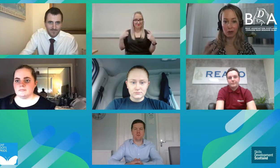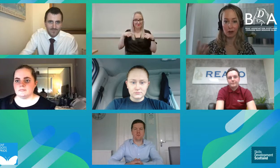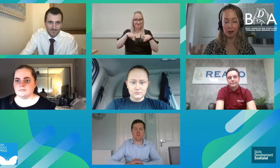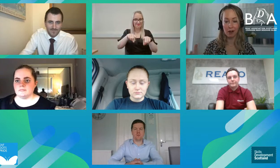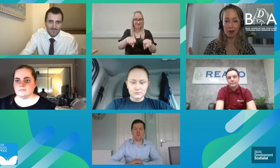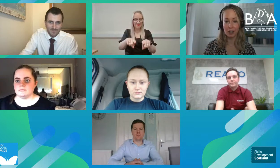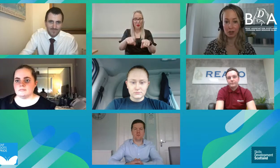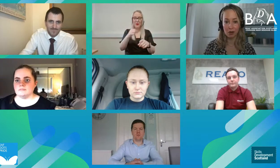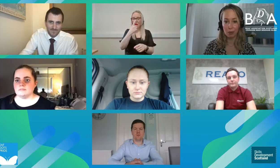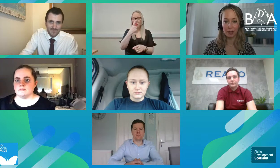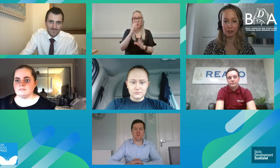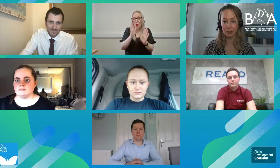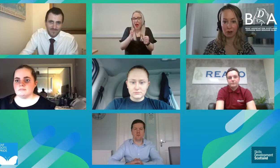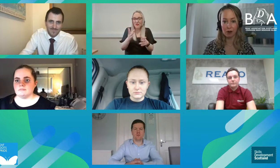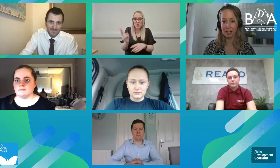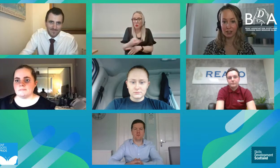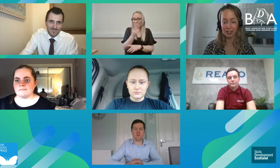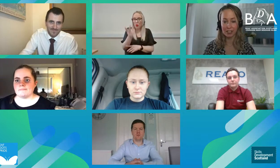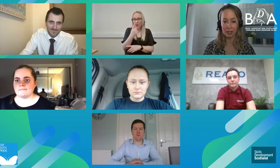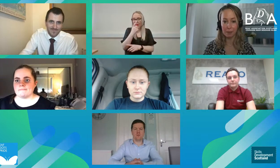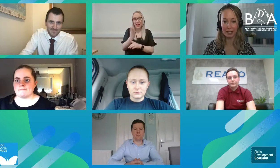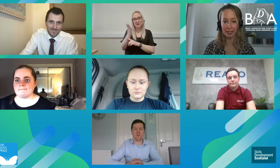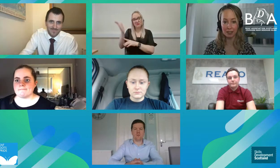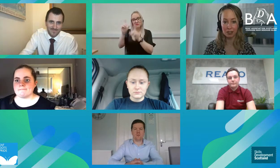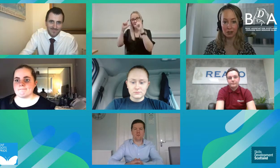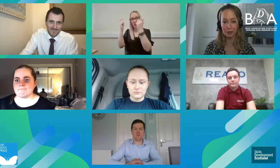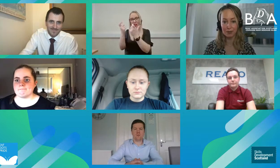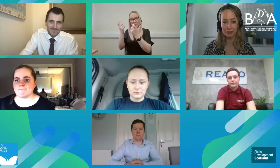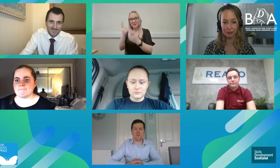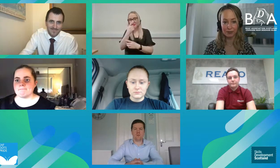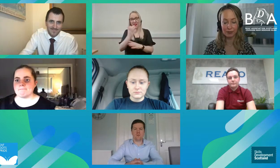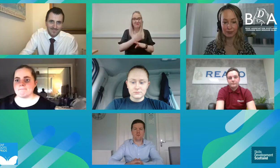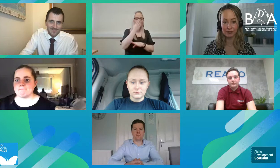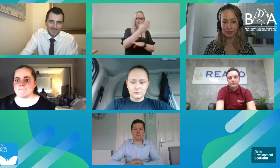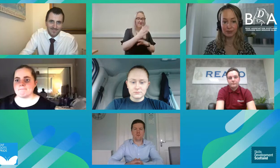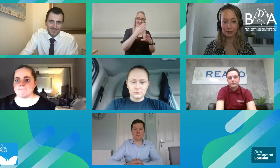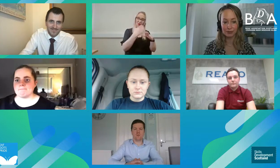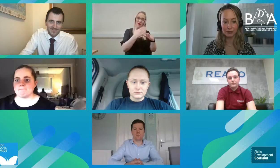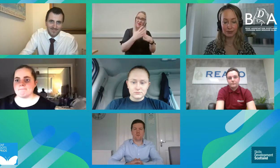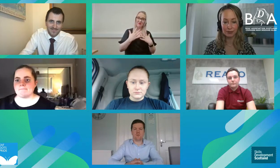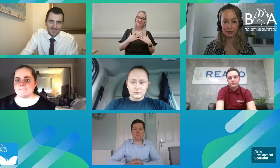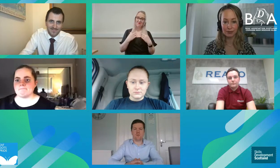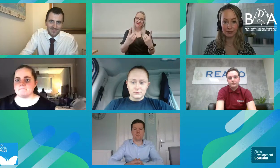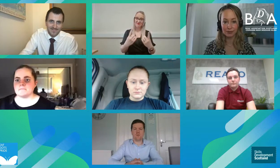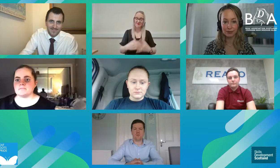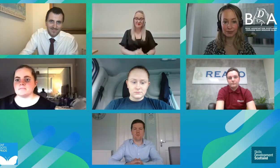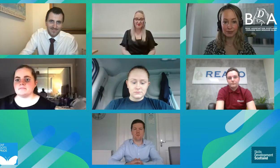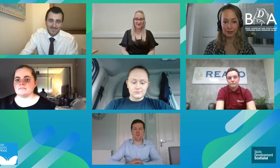college or a job if you're not interested in combining the two.